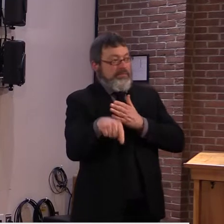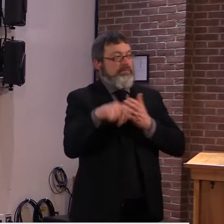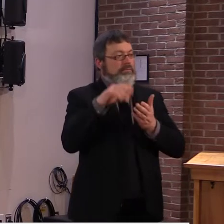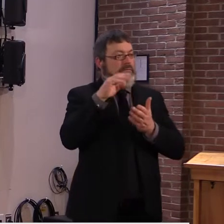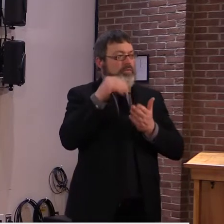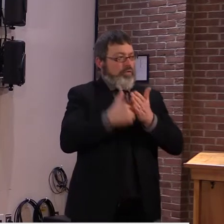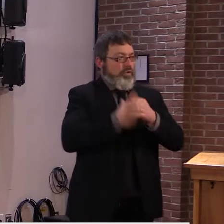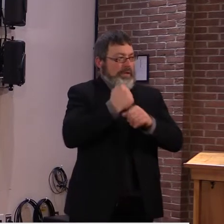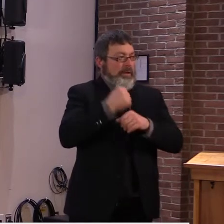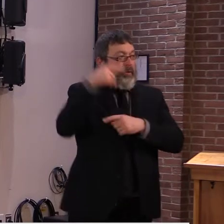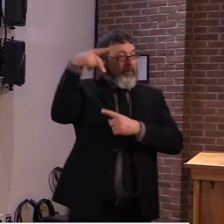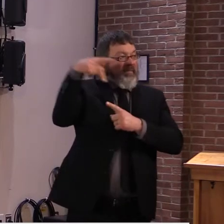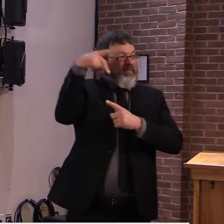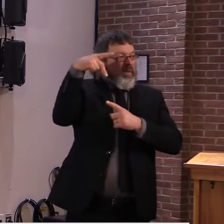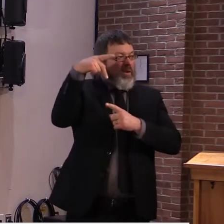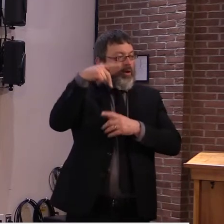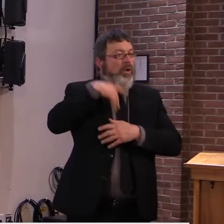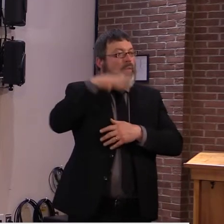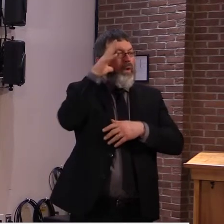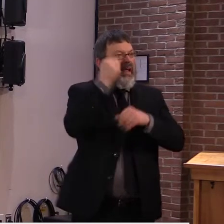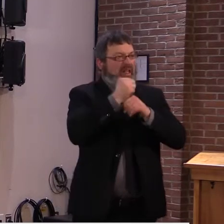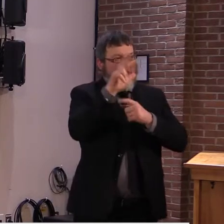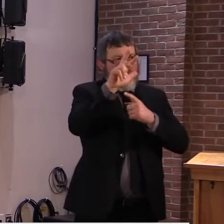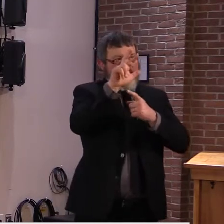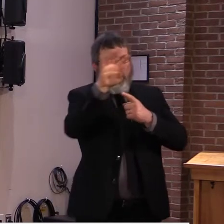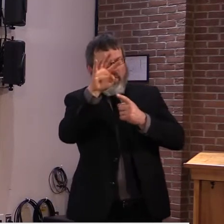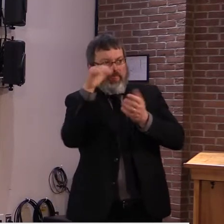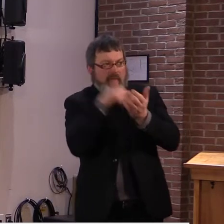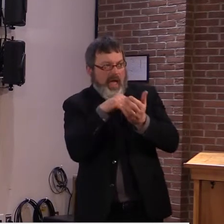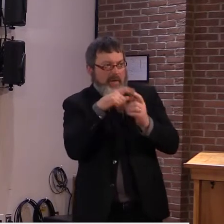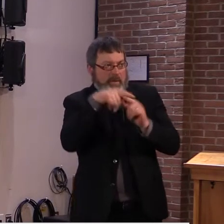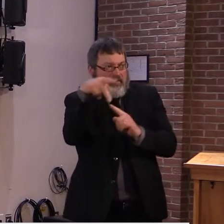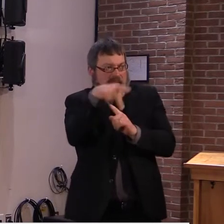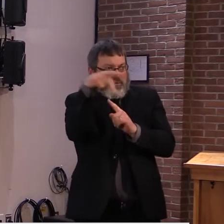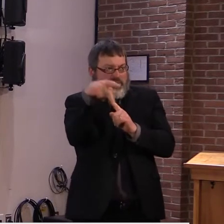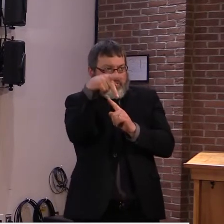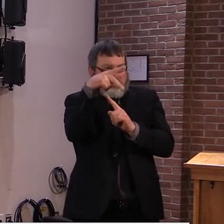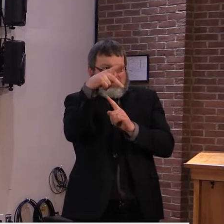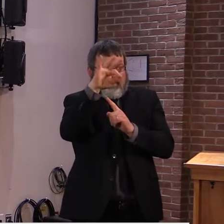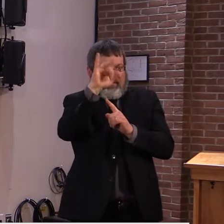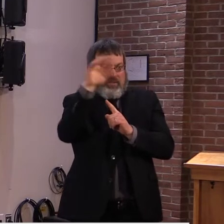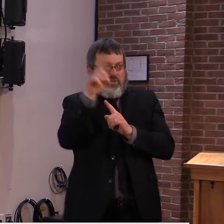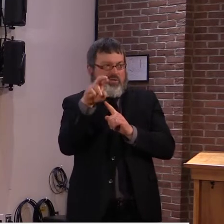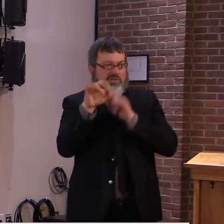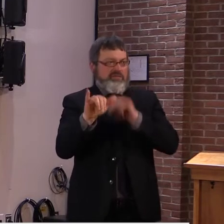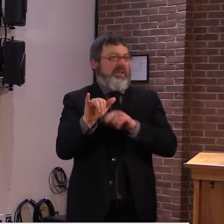The total Vermont allocation in weeks 1 and 2 of Pfizer and Moderna has been